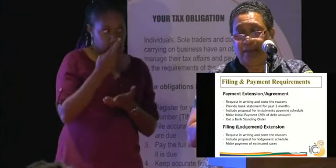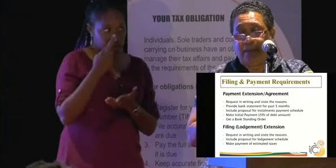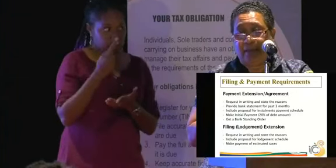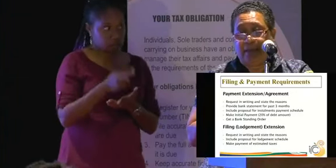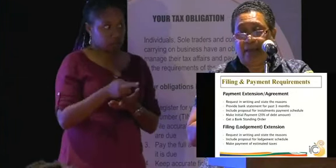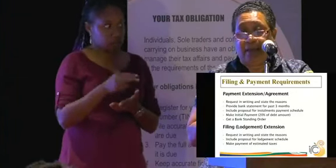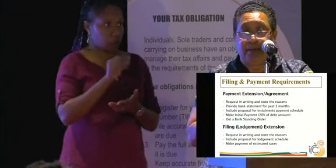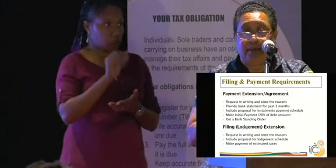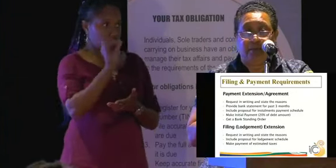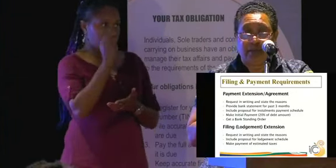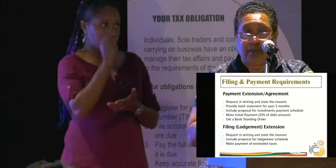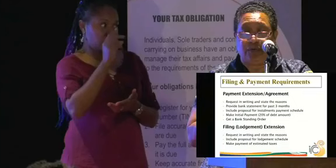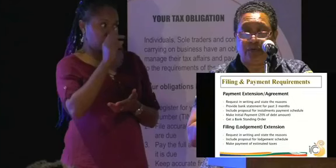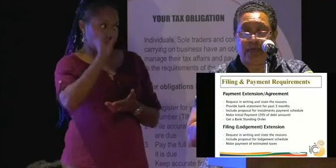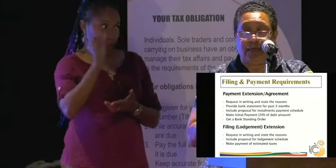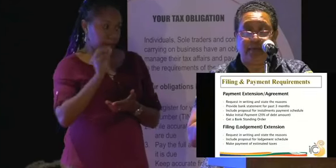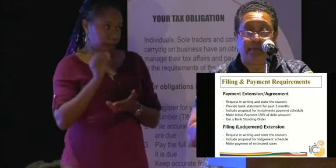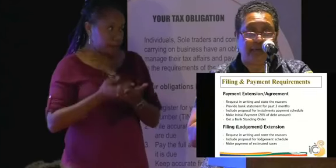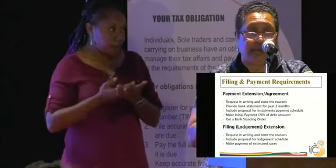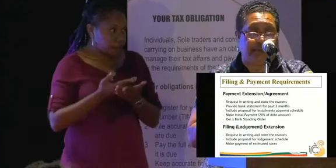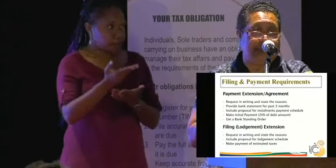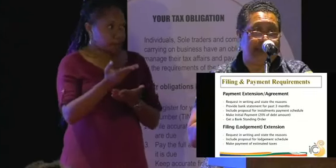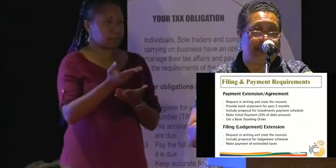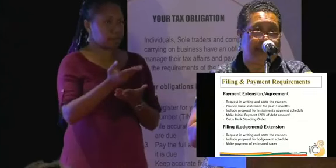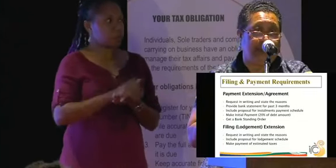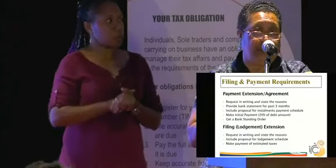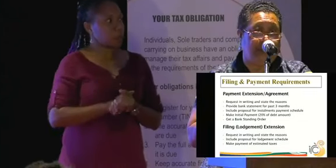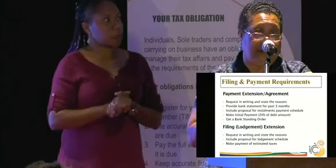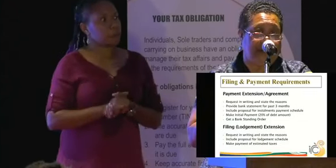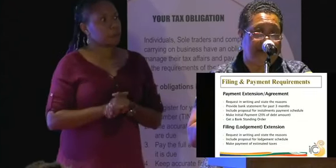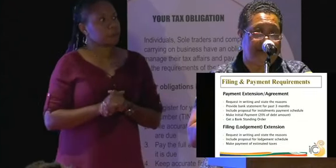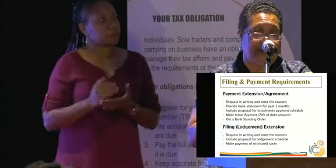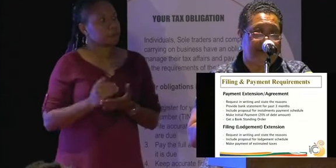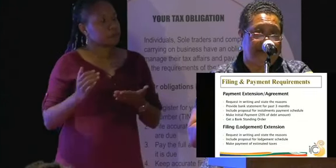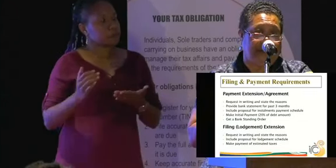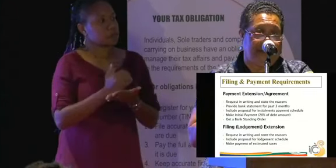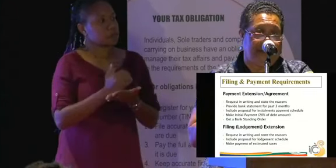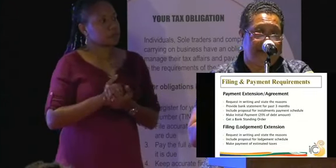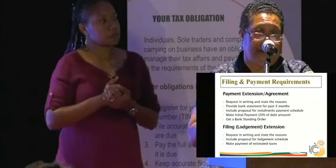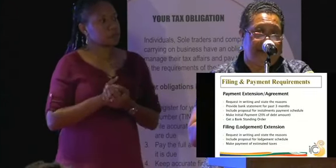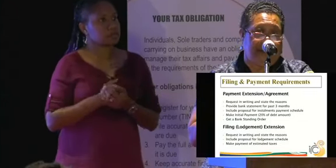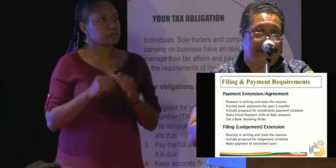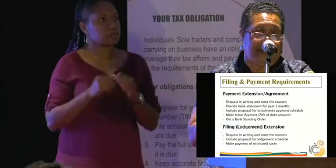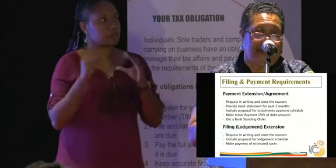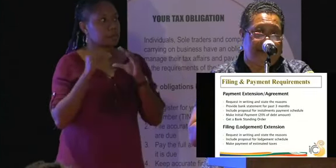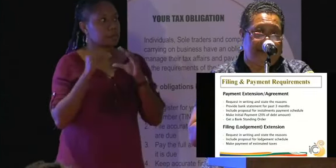Okay, and you must also get a bank standing order.